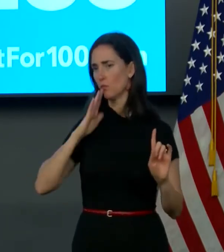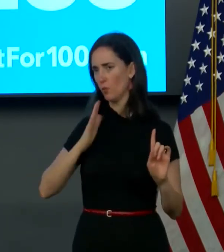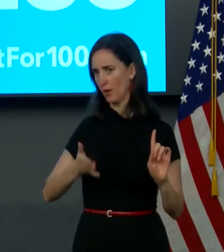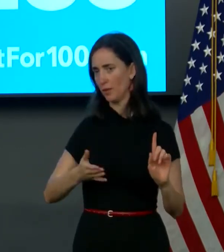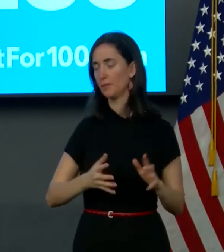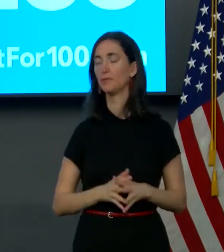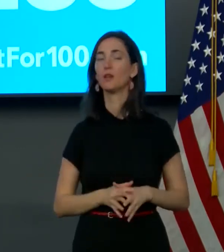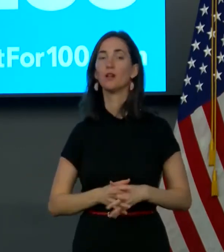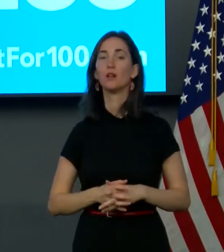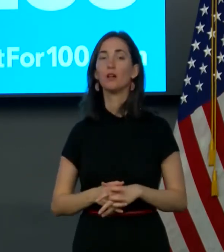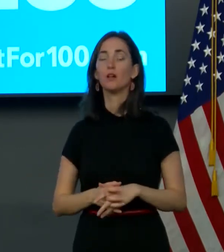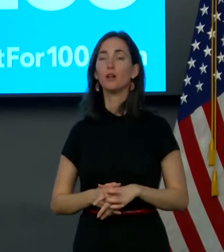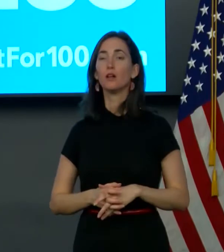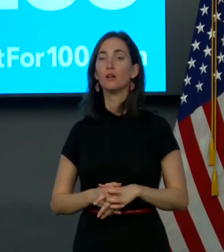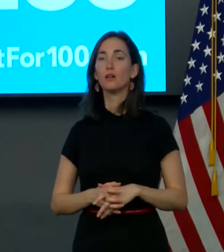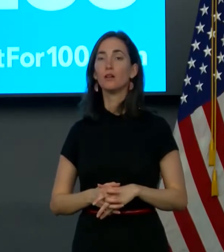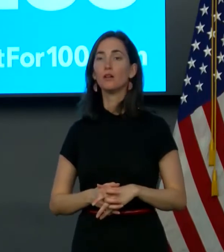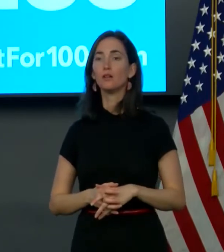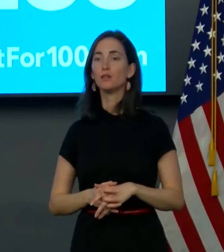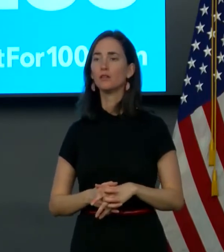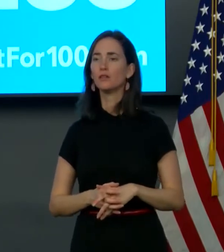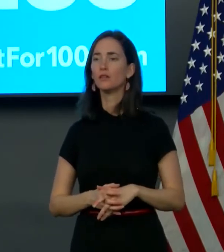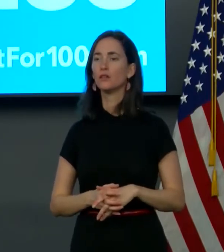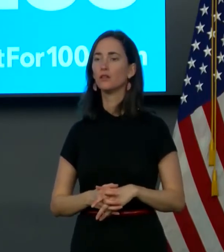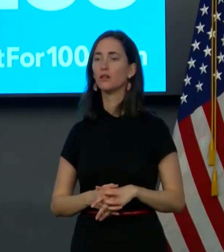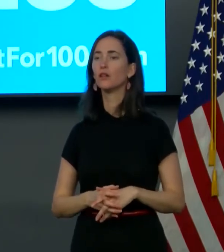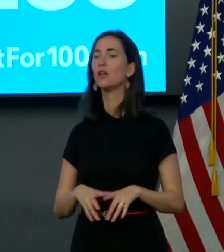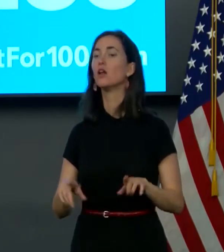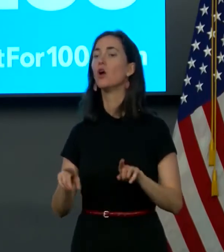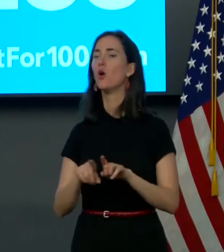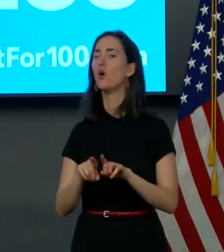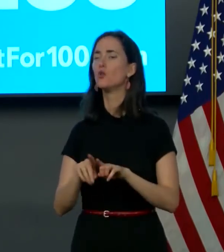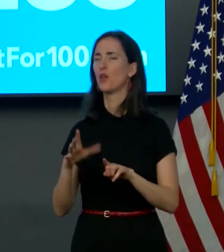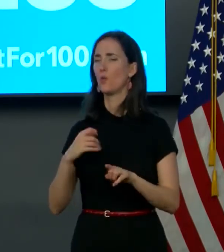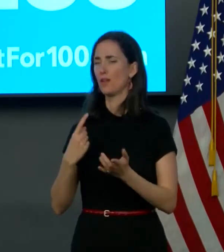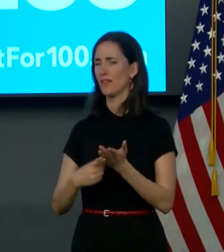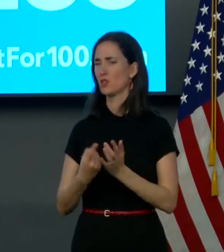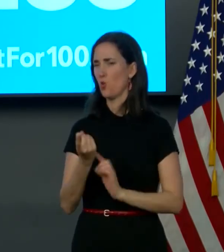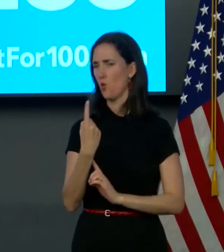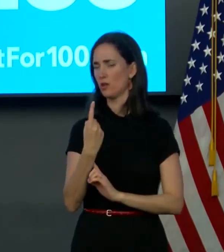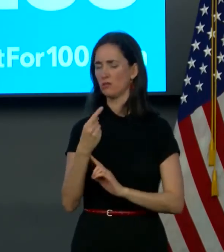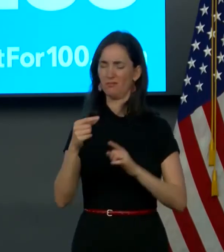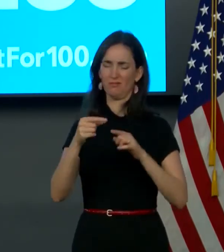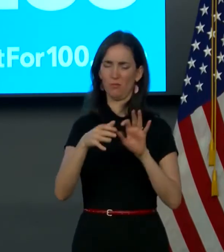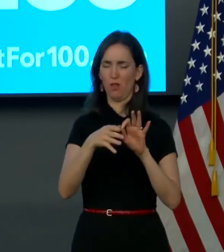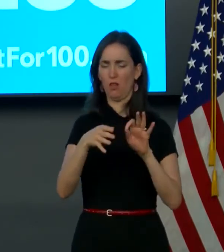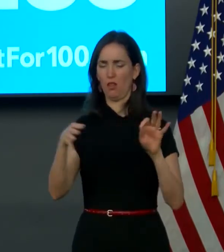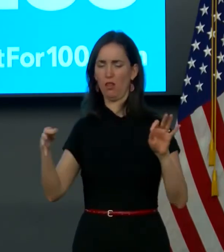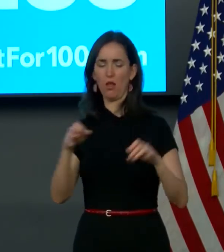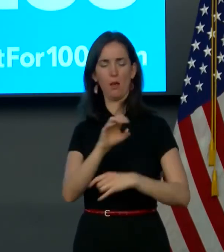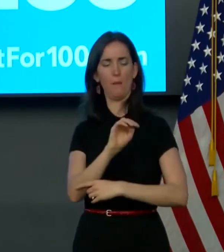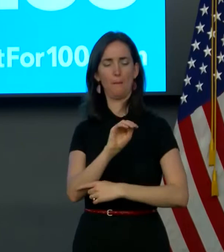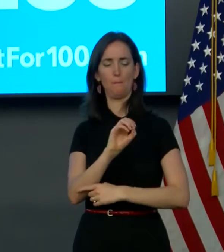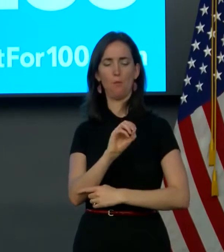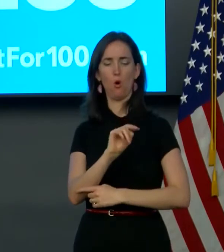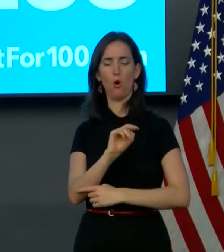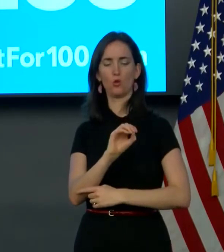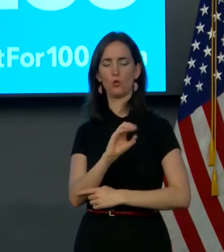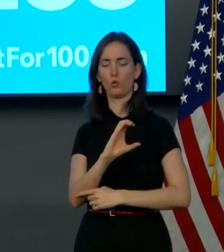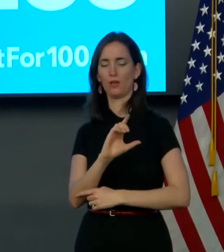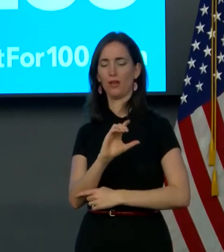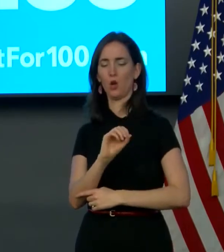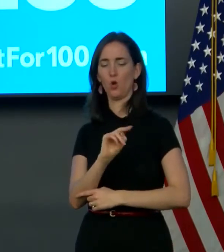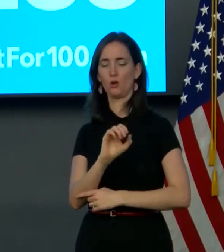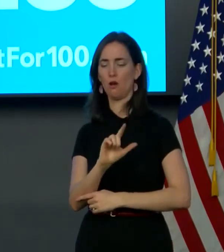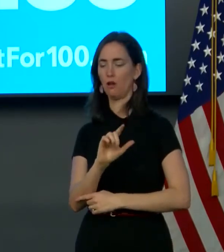Before I turn it over to Dr. Cantor, I did want to talk a little bit about monoclonal antibodies because that's receiving a lot of attention here and around the